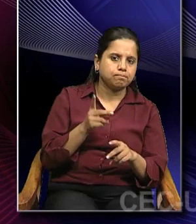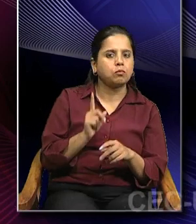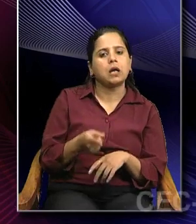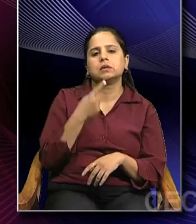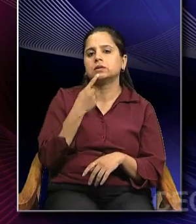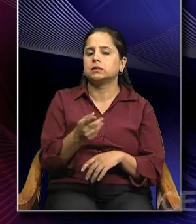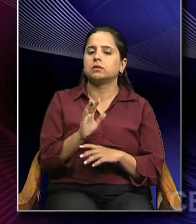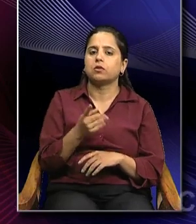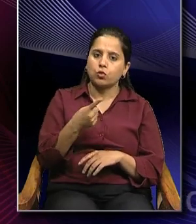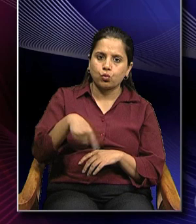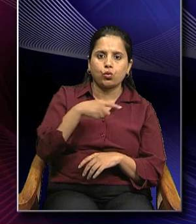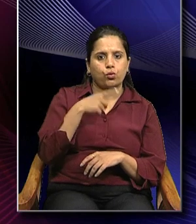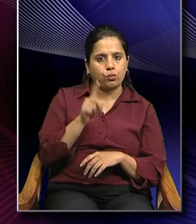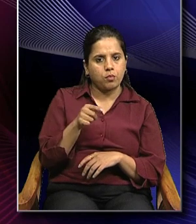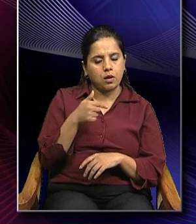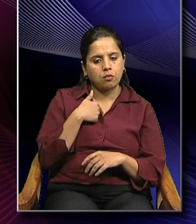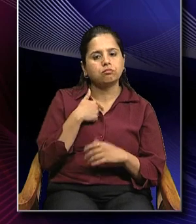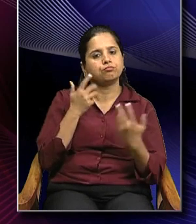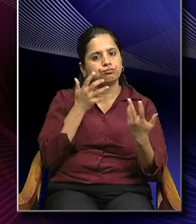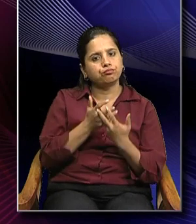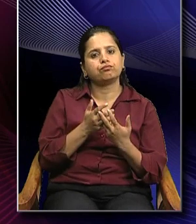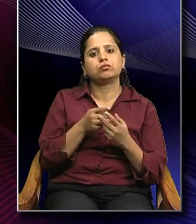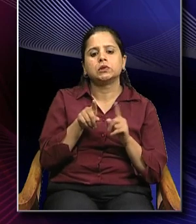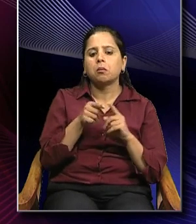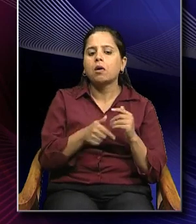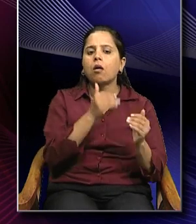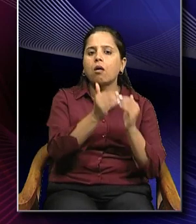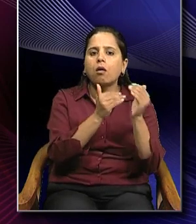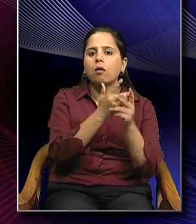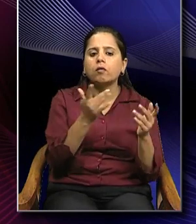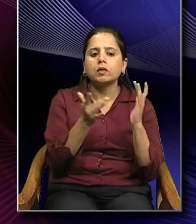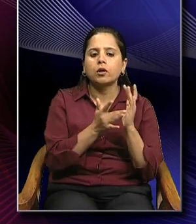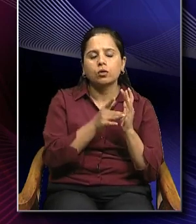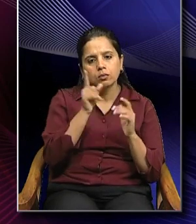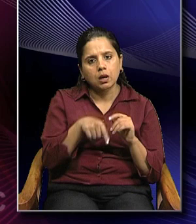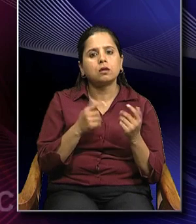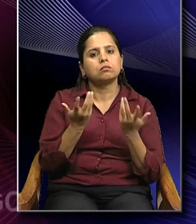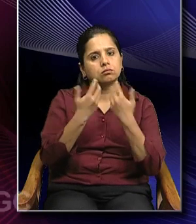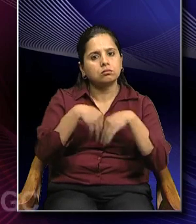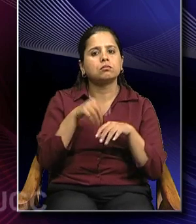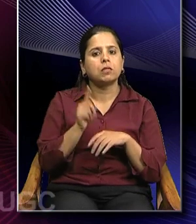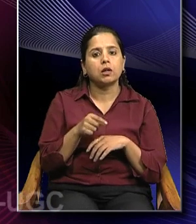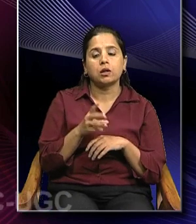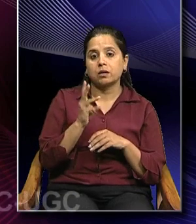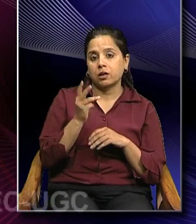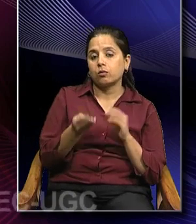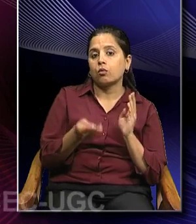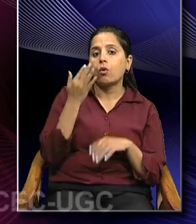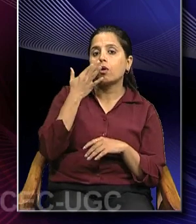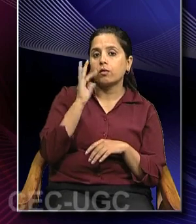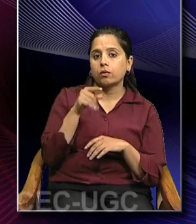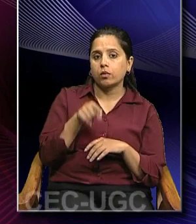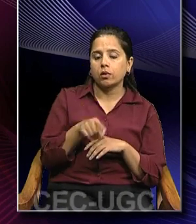to be in sync with the latest developments in technology. And the third one is more prominent, that is